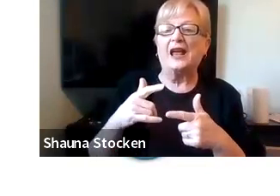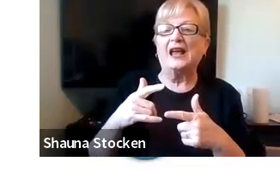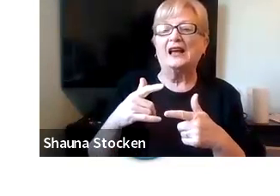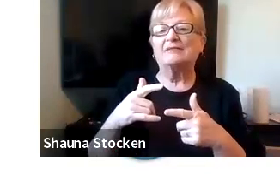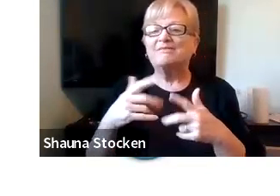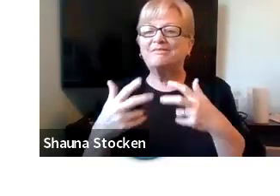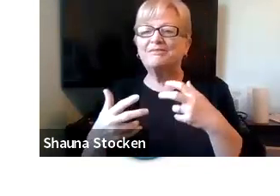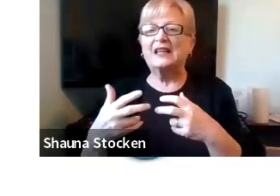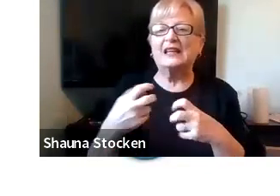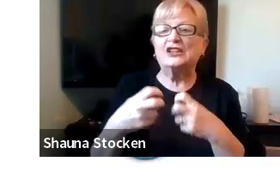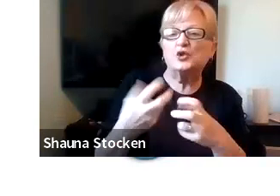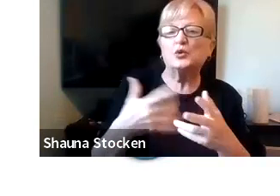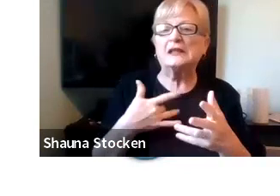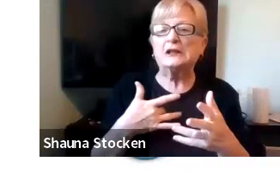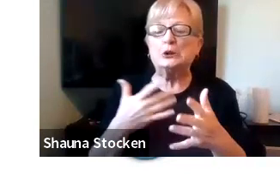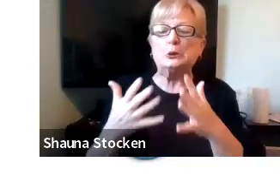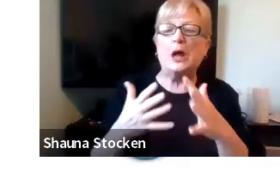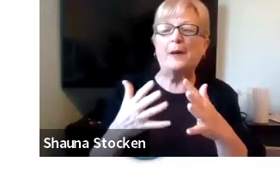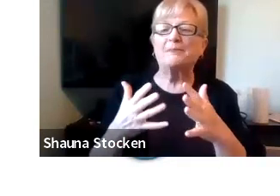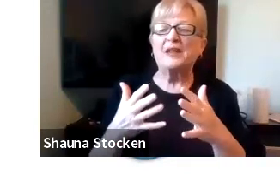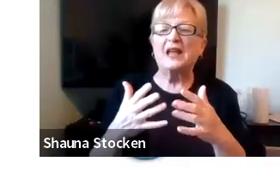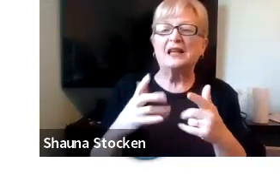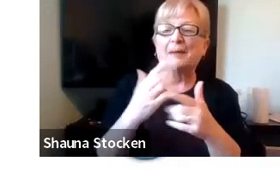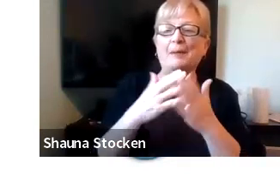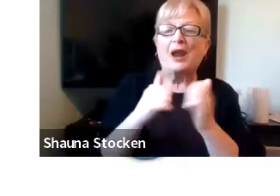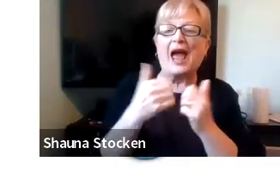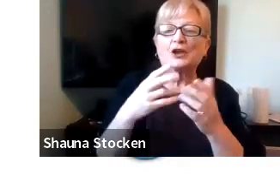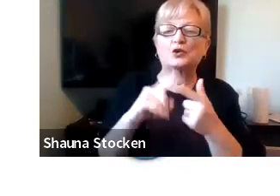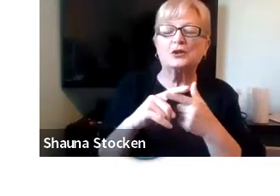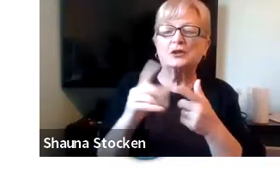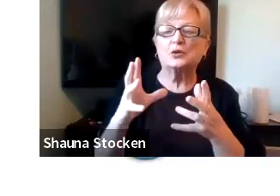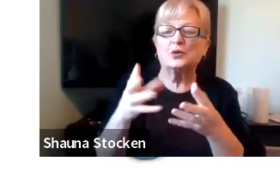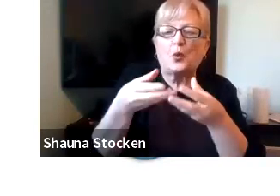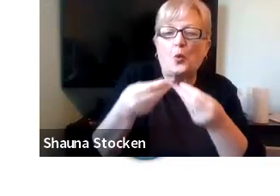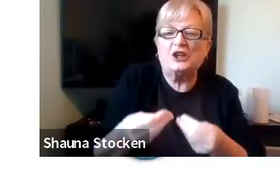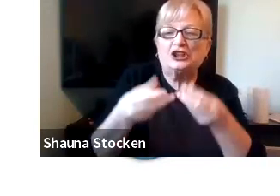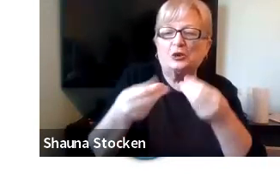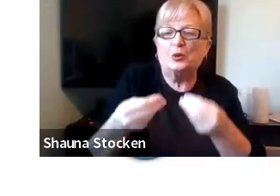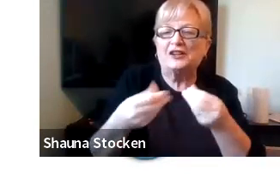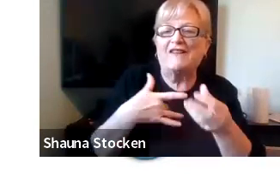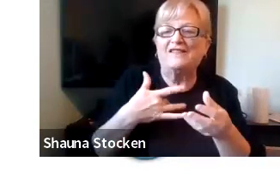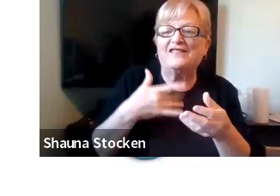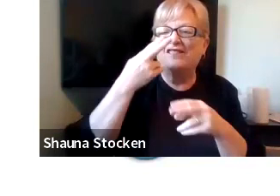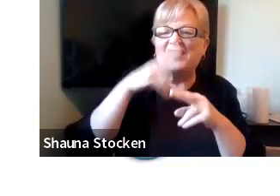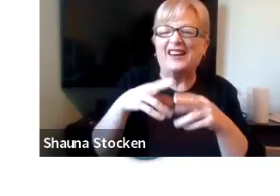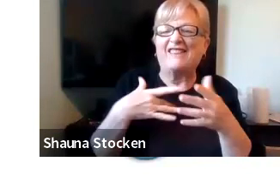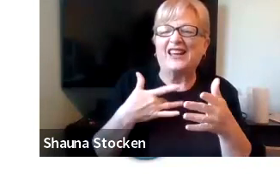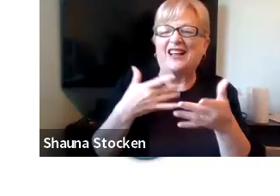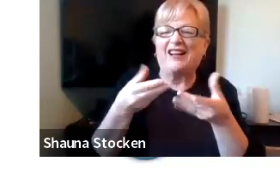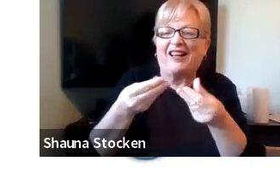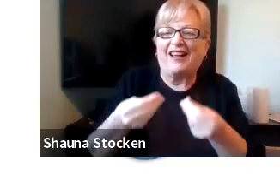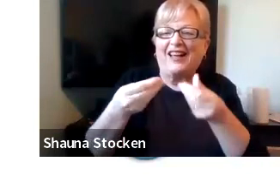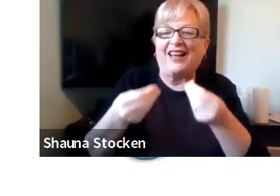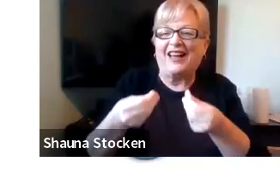have just liked to squish it because it does have a fun feel to it.